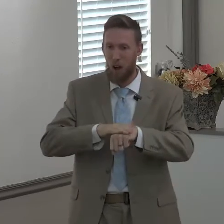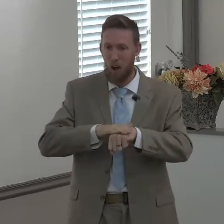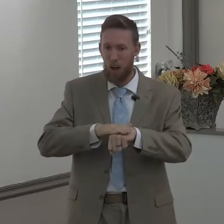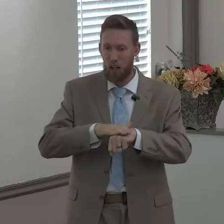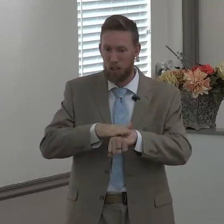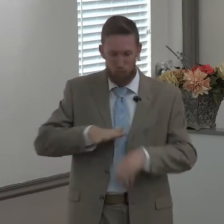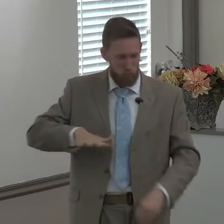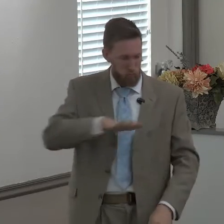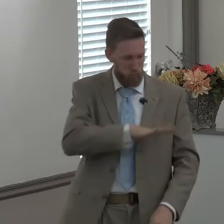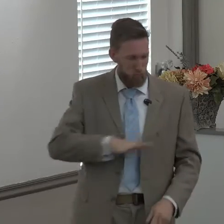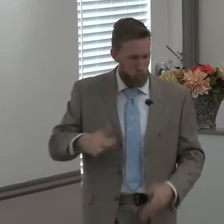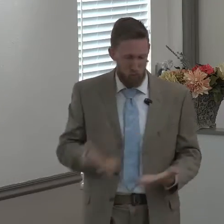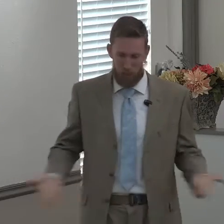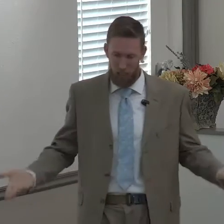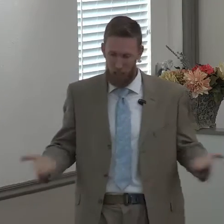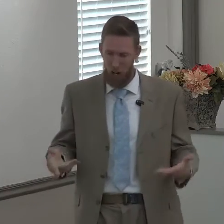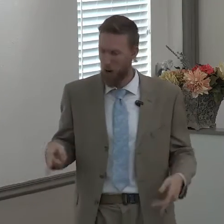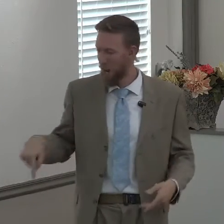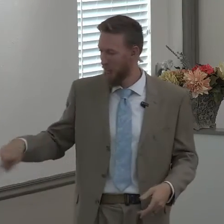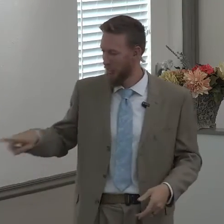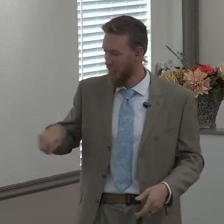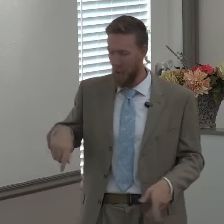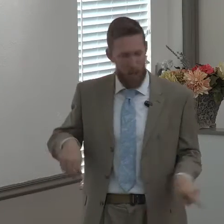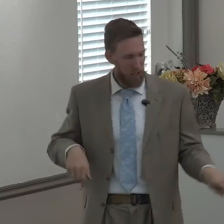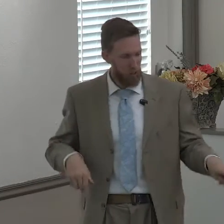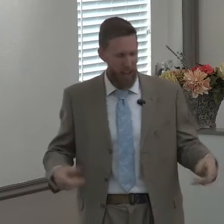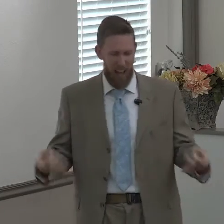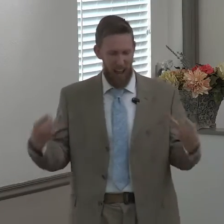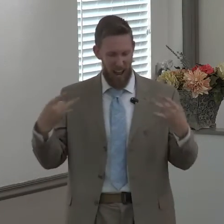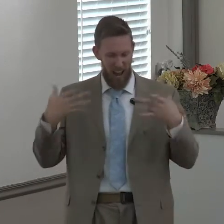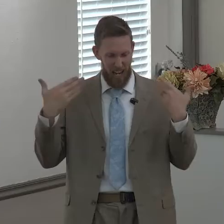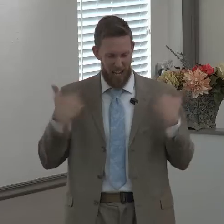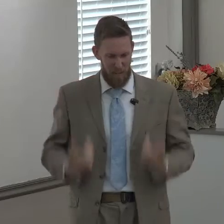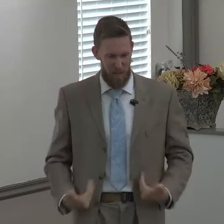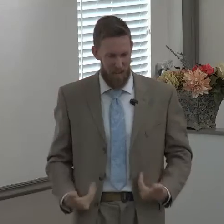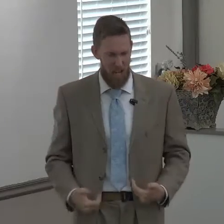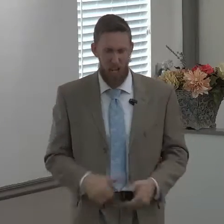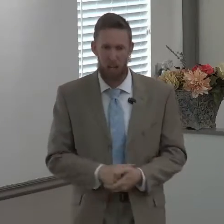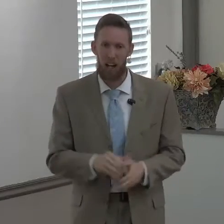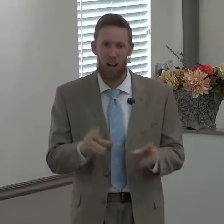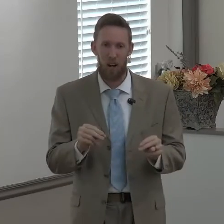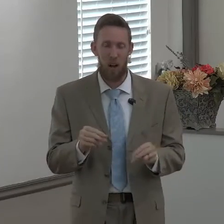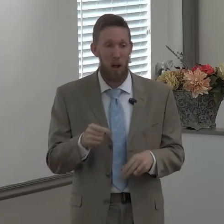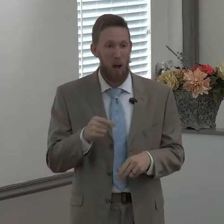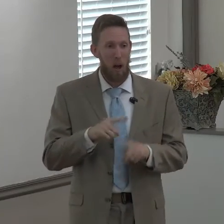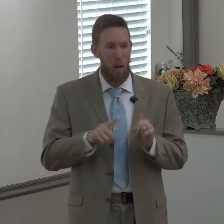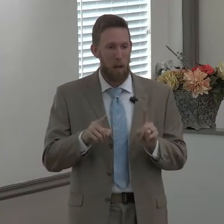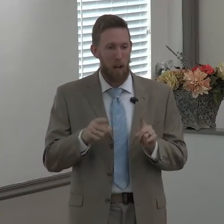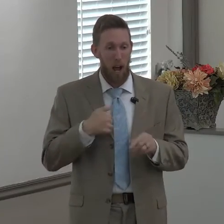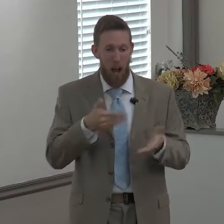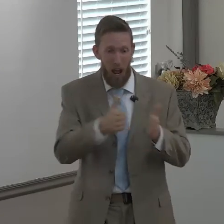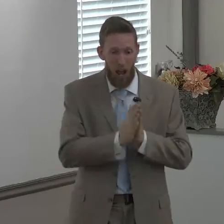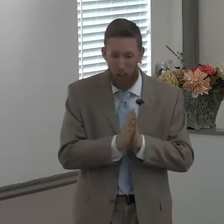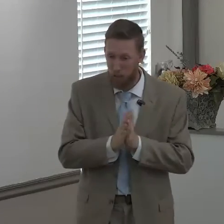These guys, I love these guys. I asked them to sit up on the platform. They hate me for it.